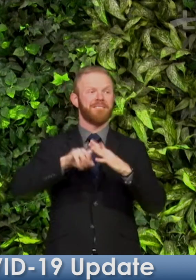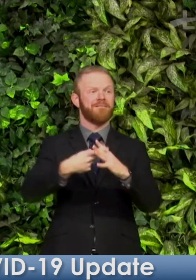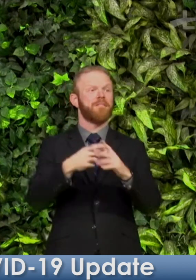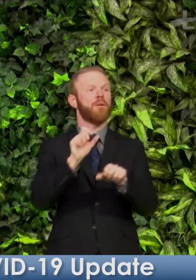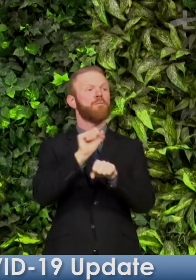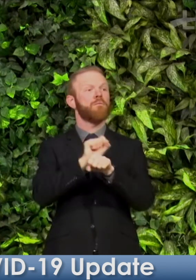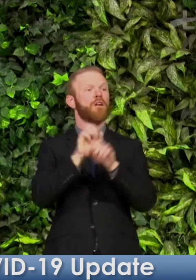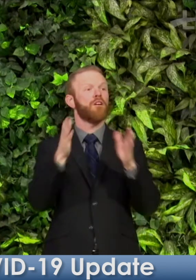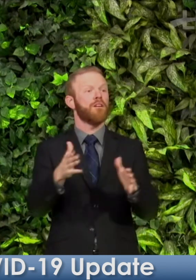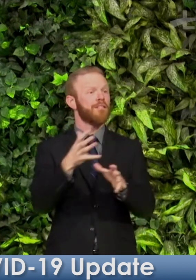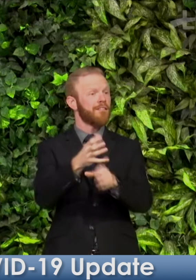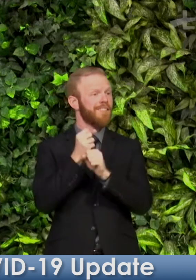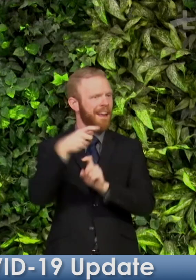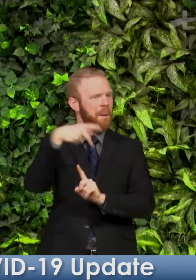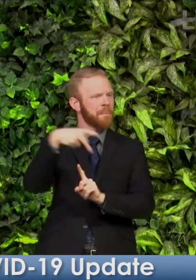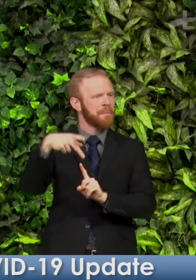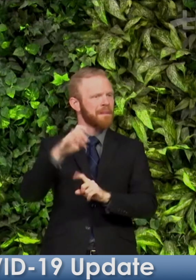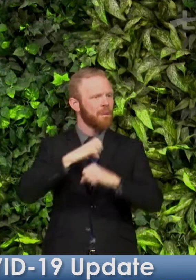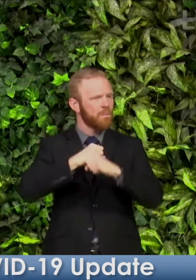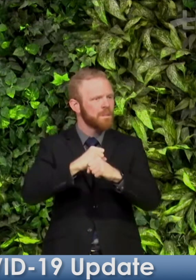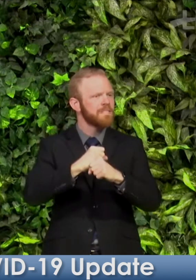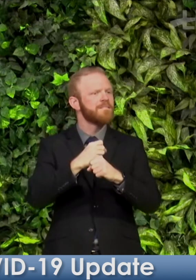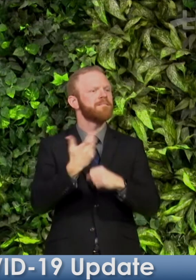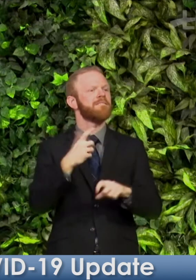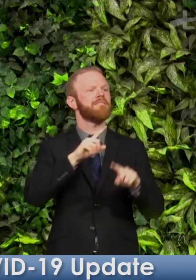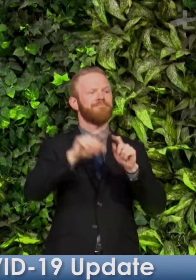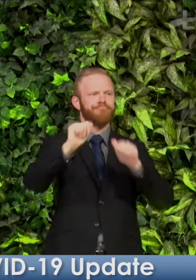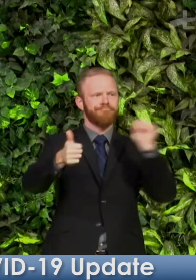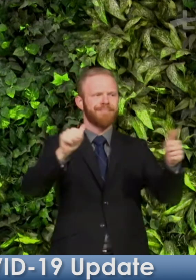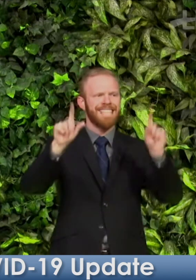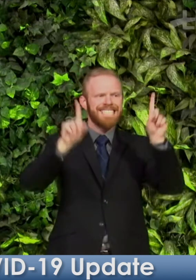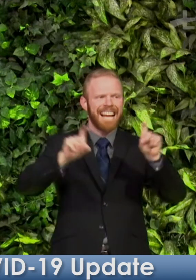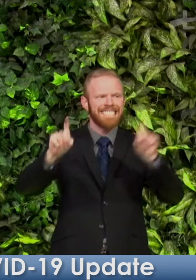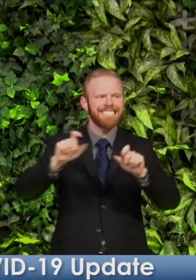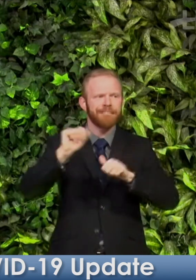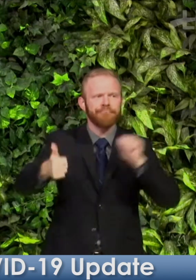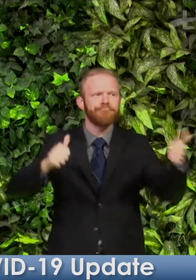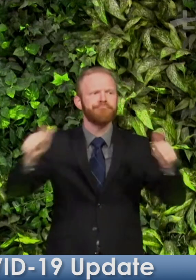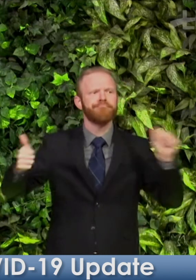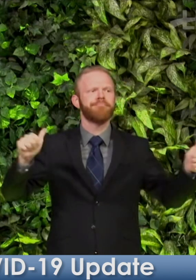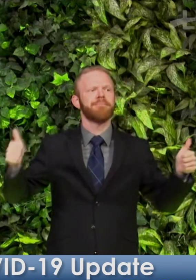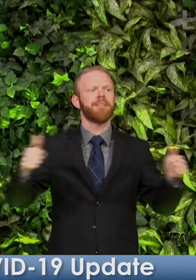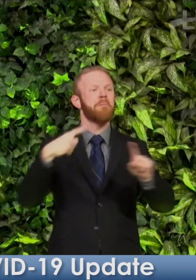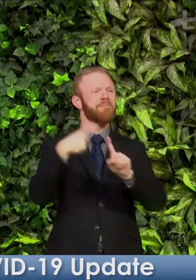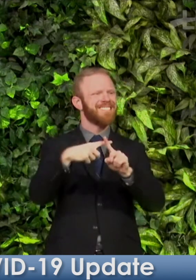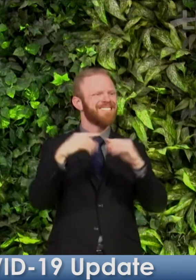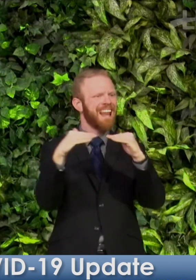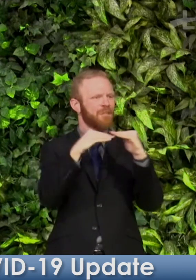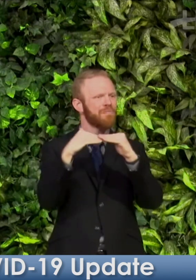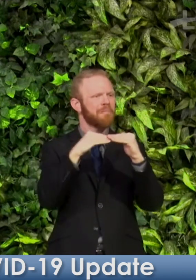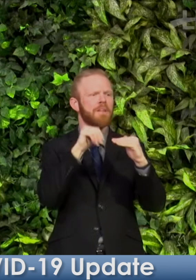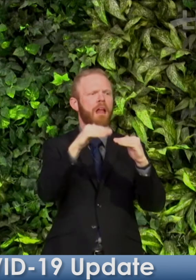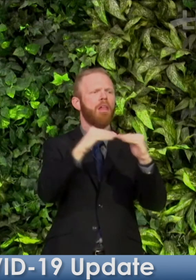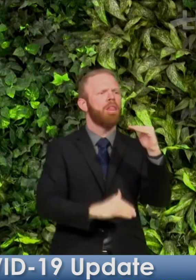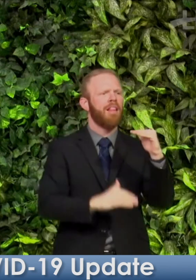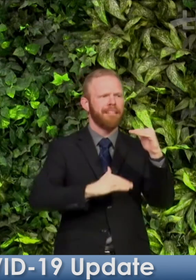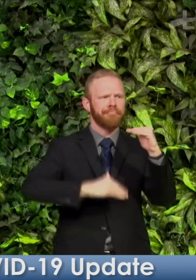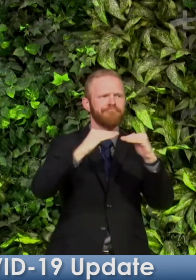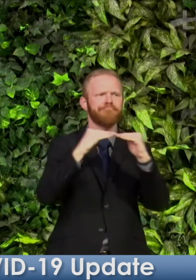get testing sites up and operational, the work on equity as other examples of models.